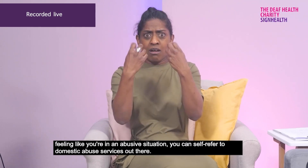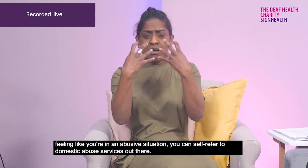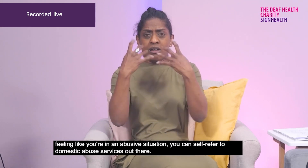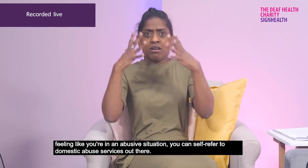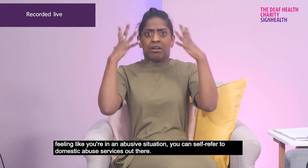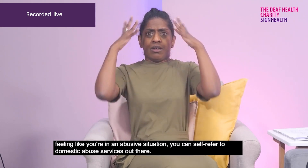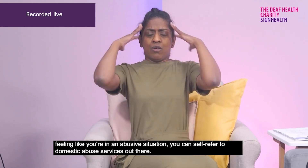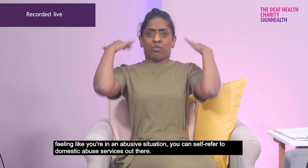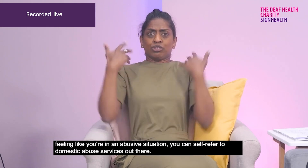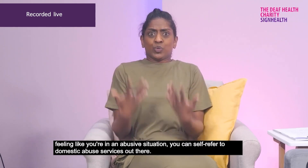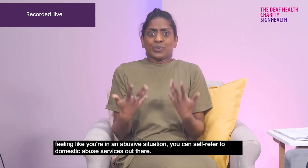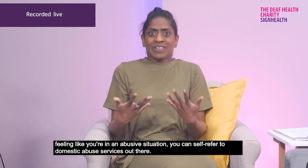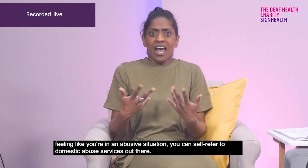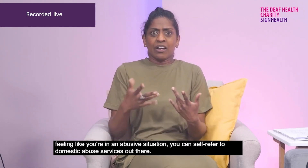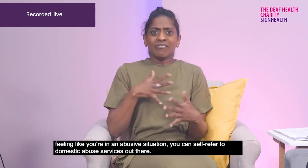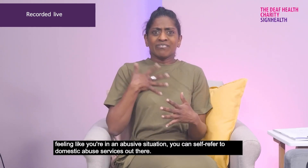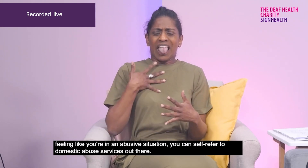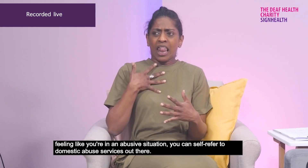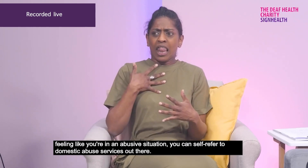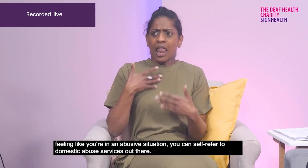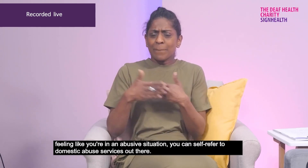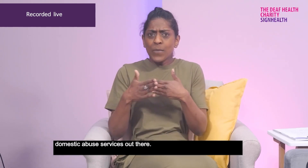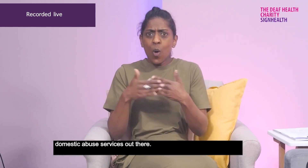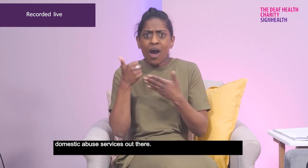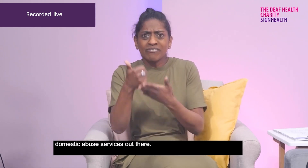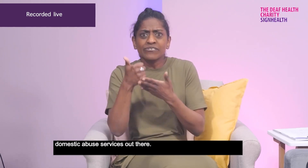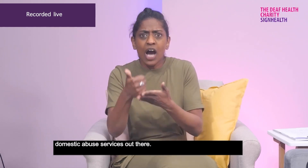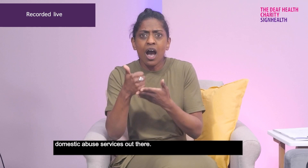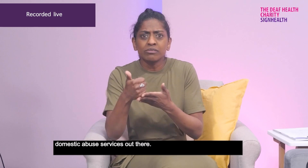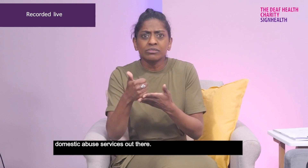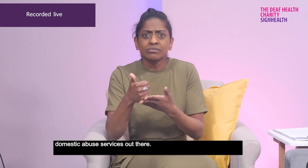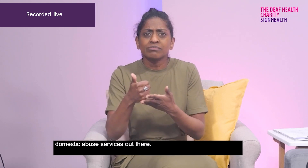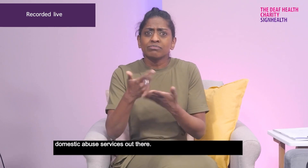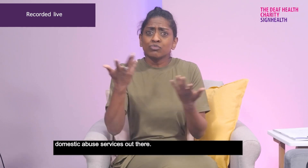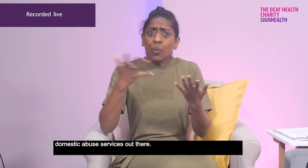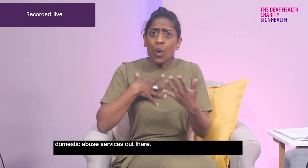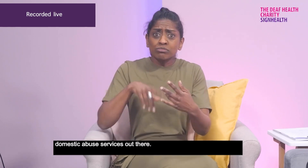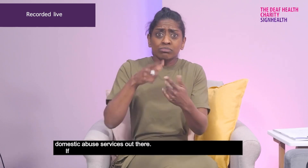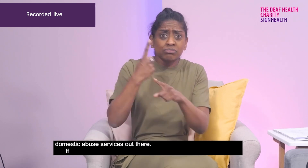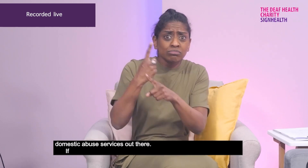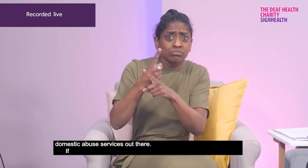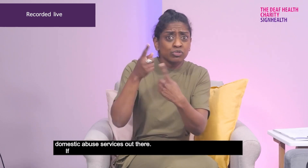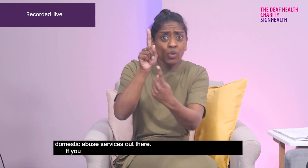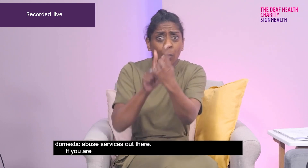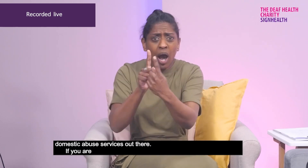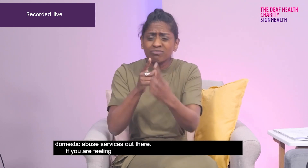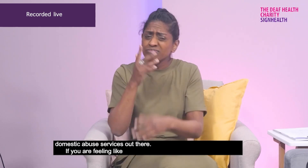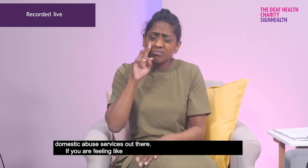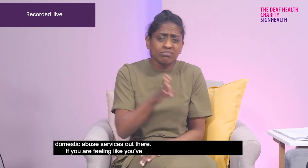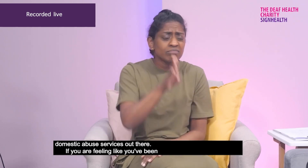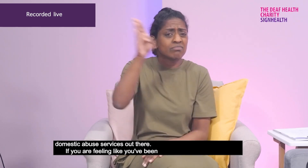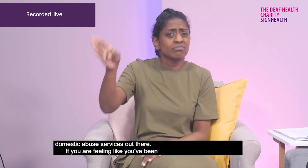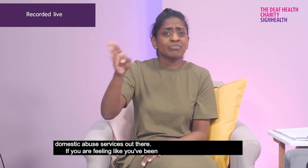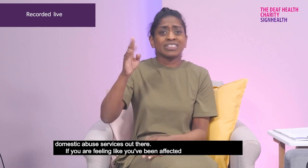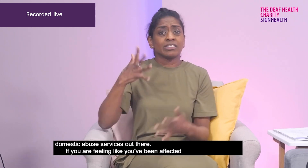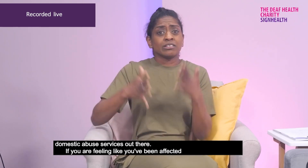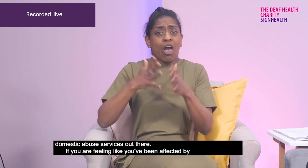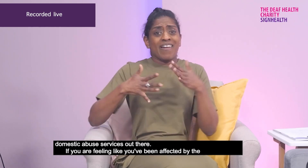If you are feeling like you've been affected by the information that we've spoken about today, please do contact us for more support, or if you'd like to talk